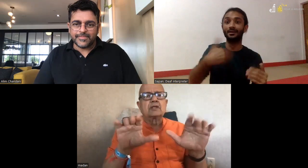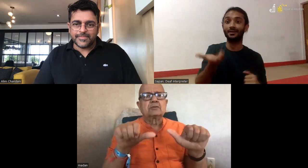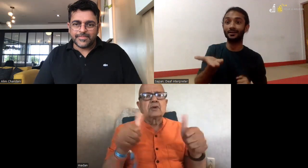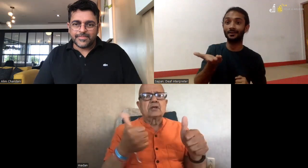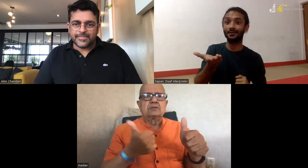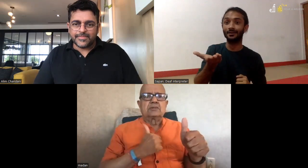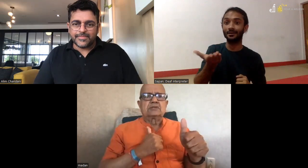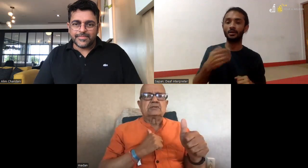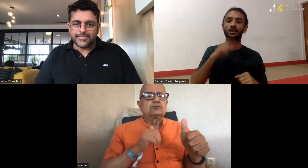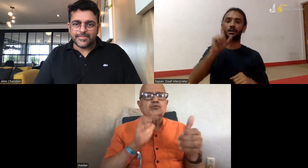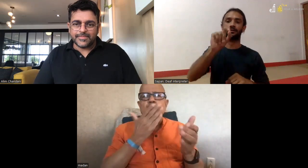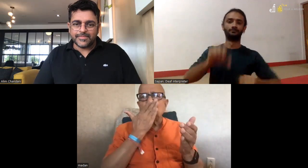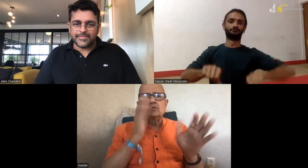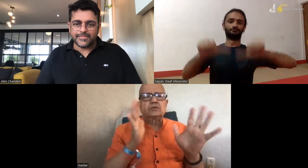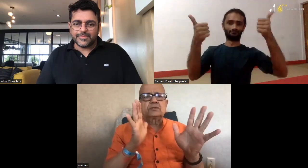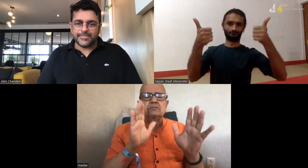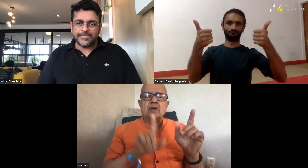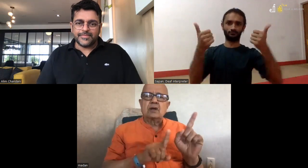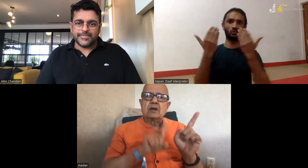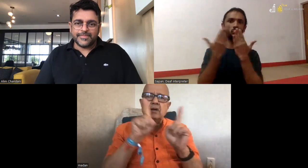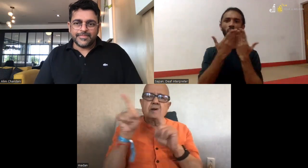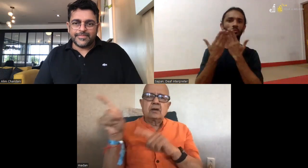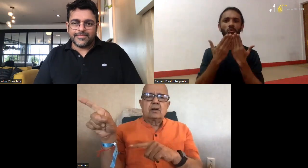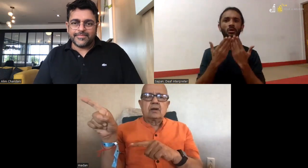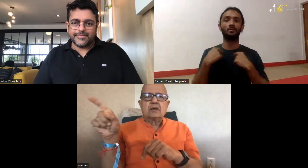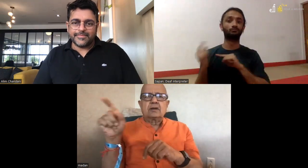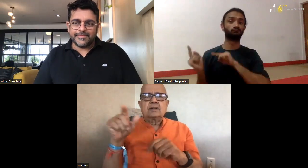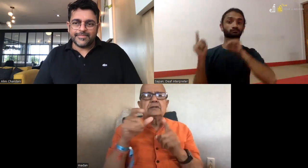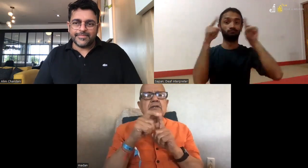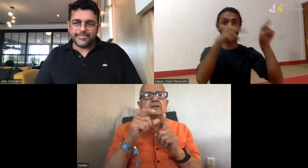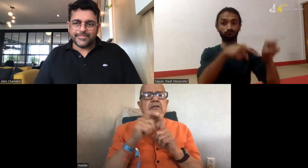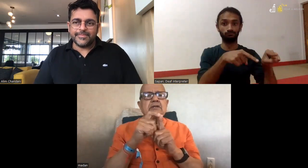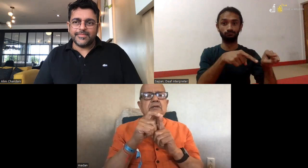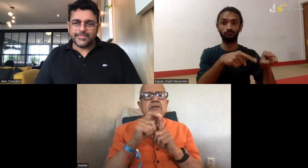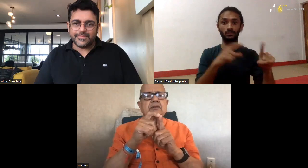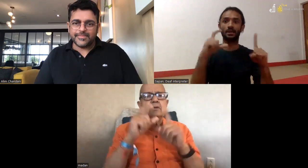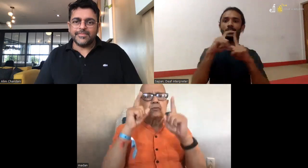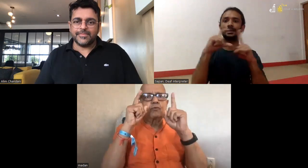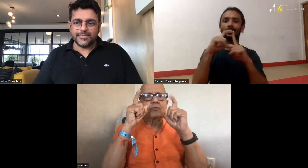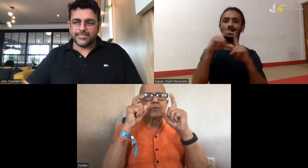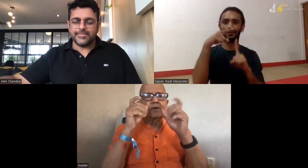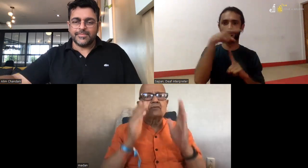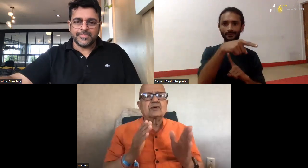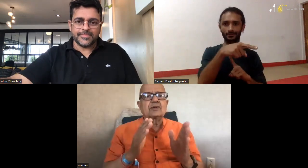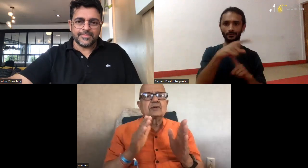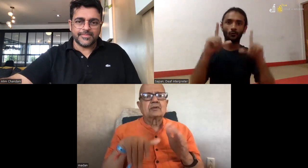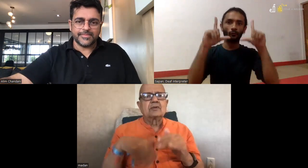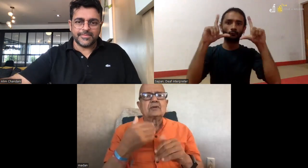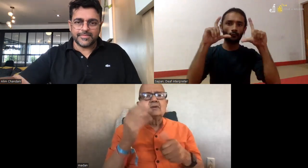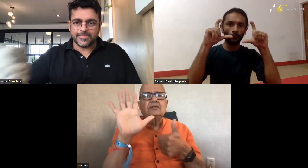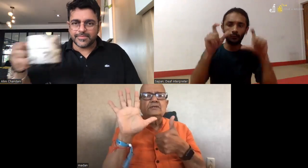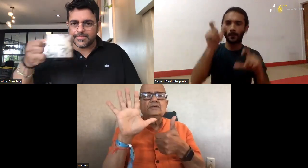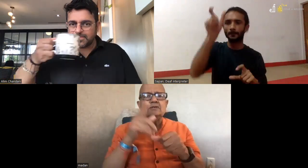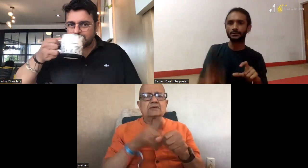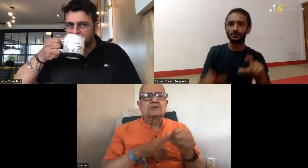started learning different things. And I passed my class 10th. And then I went to